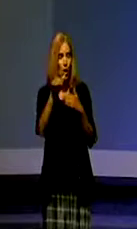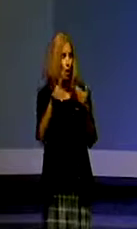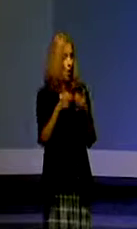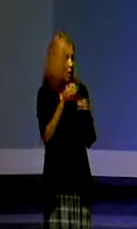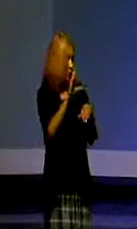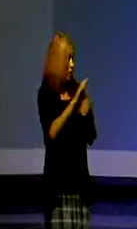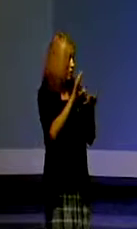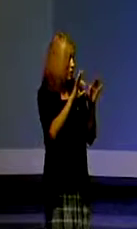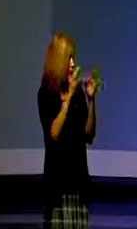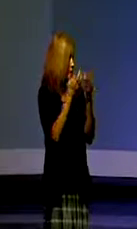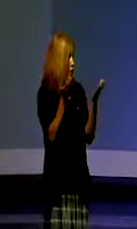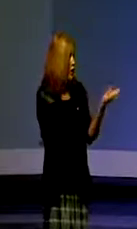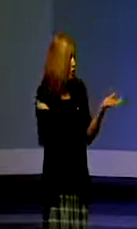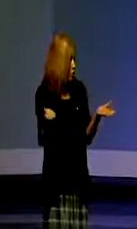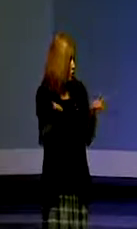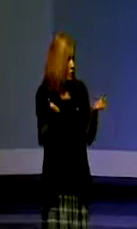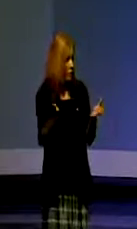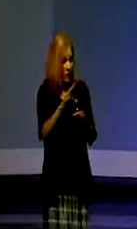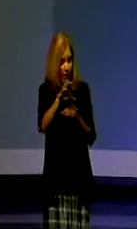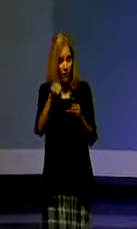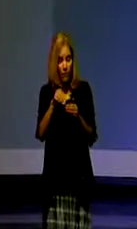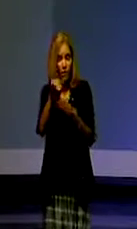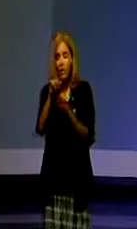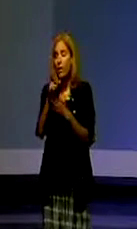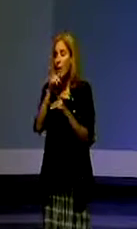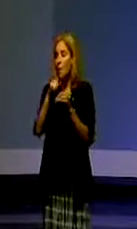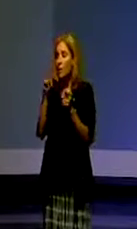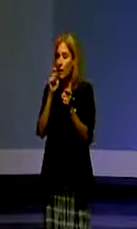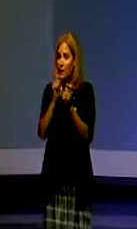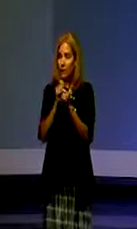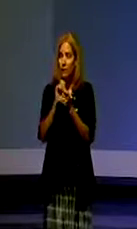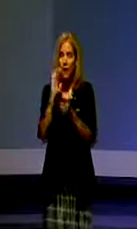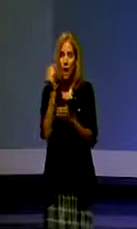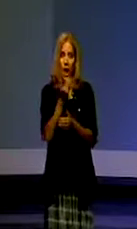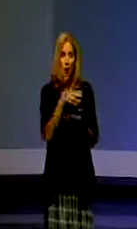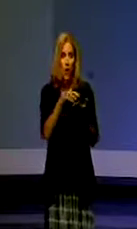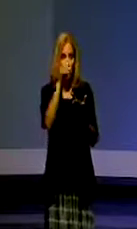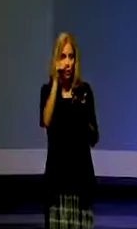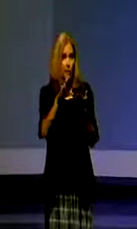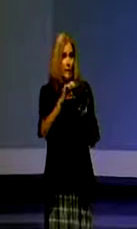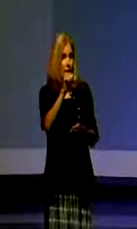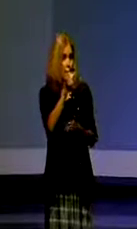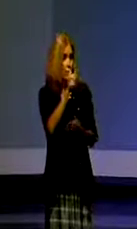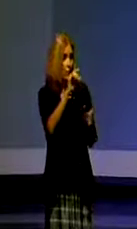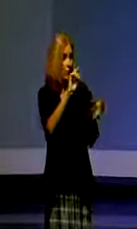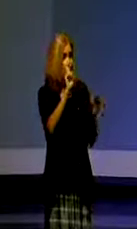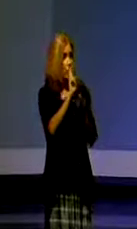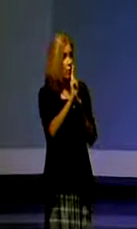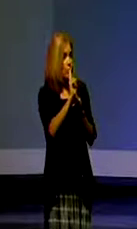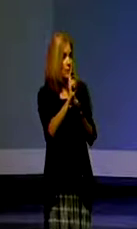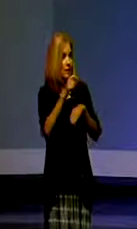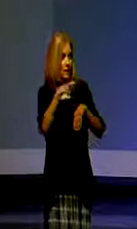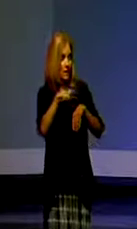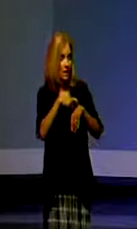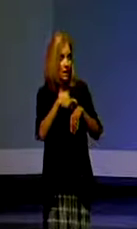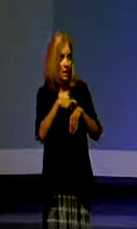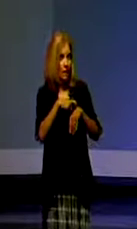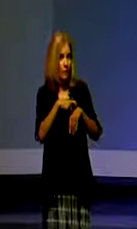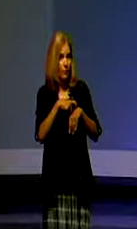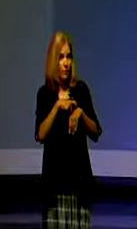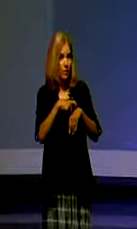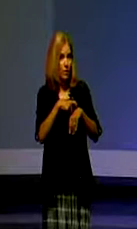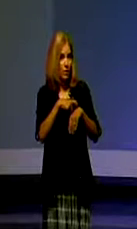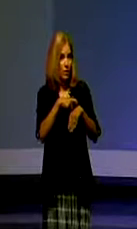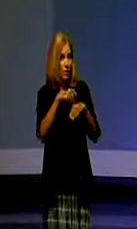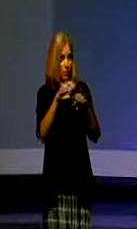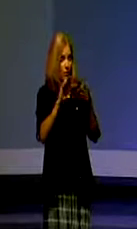church family, encouraged to be a part of that. But specifically our students, 10 of our students are going to be using this as a time to invest